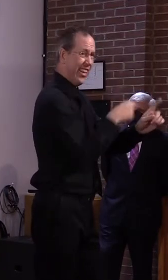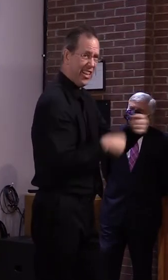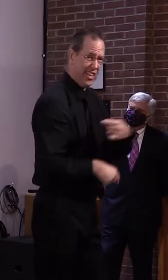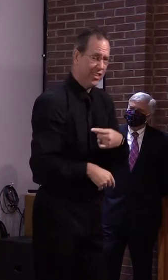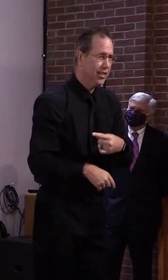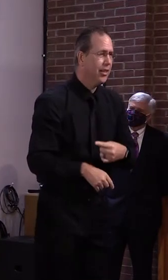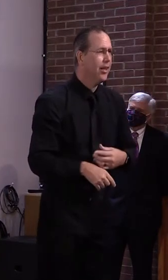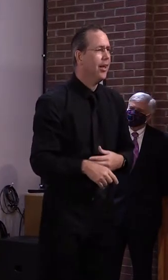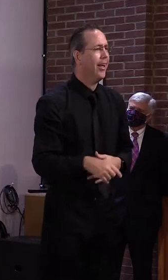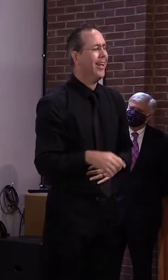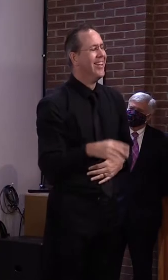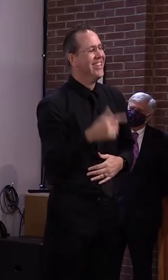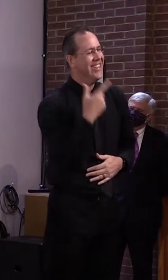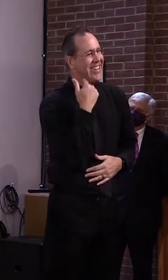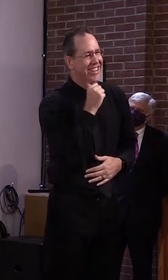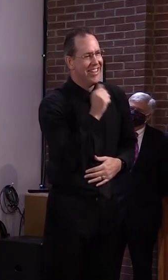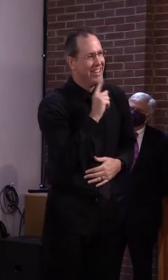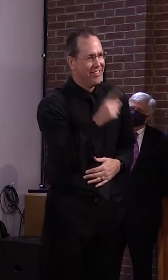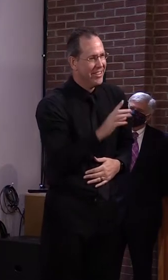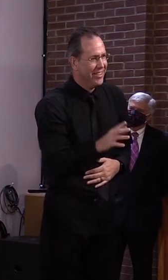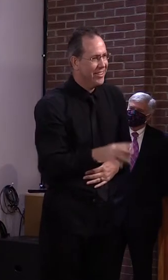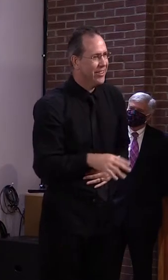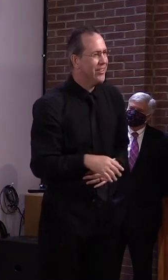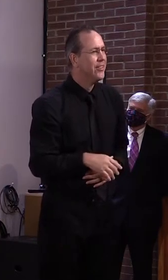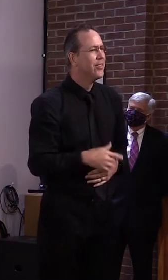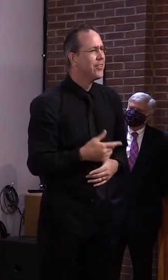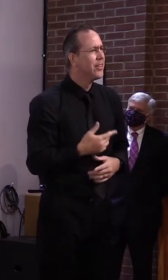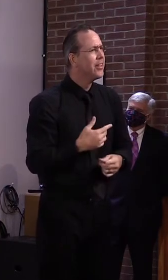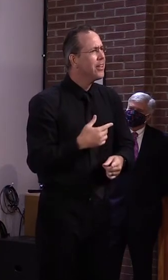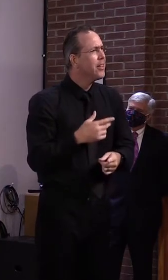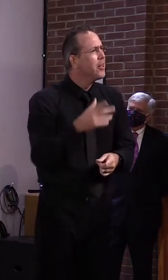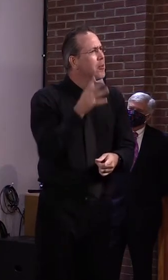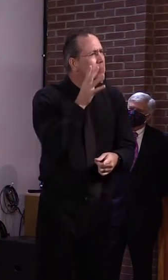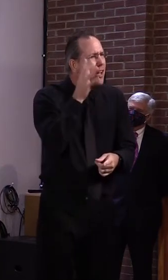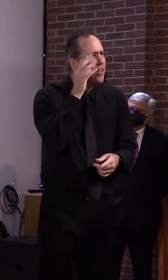Does that include teachers, faculty, staff,